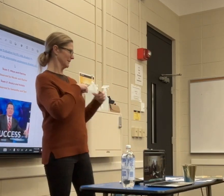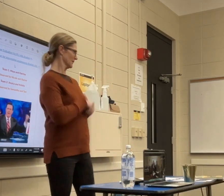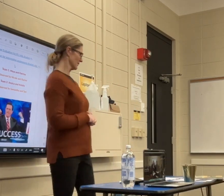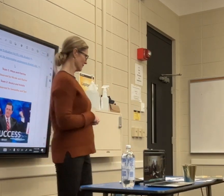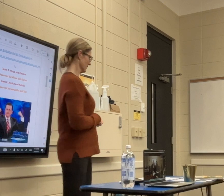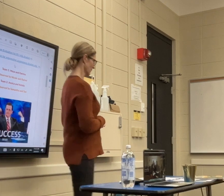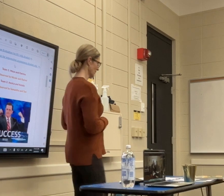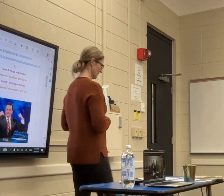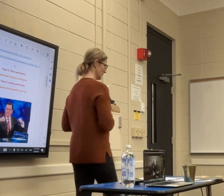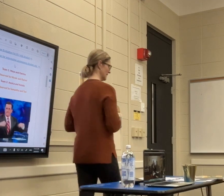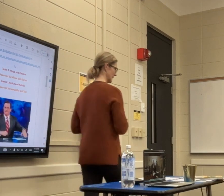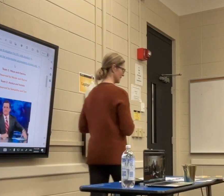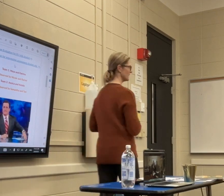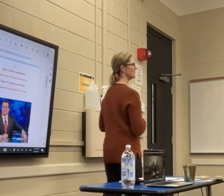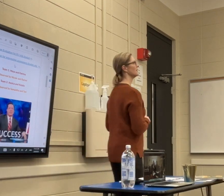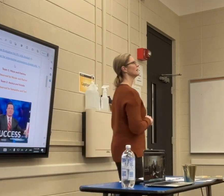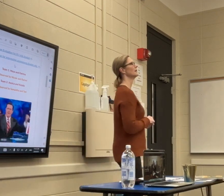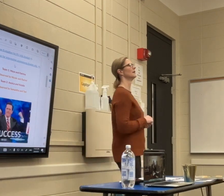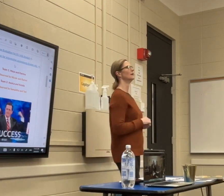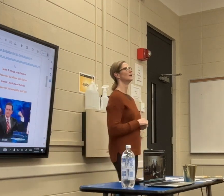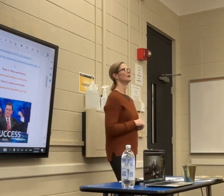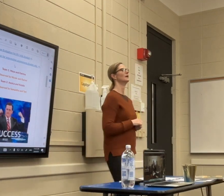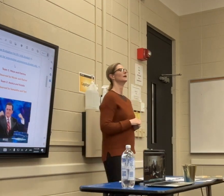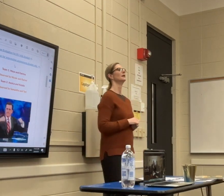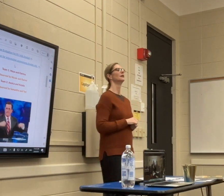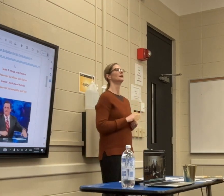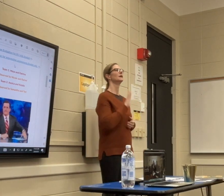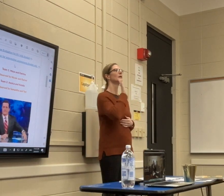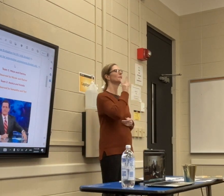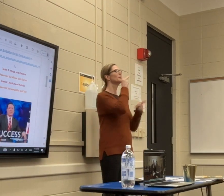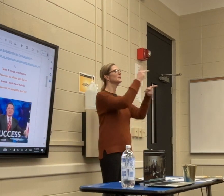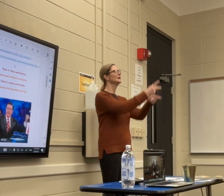you to support your classmates and peers and give them positive feedback.